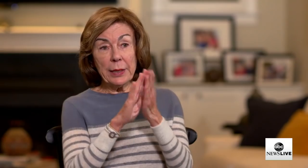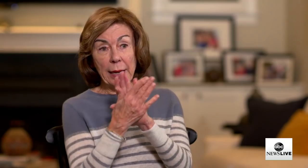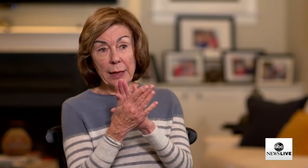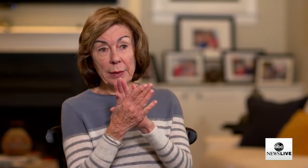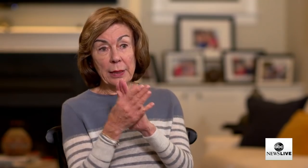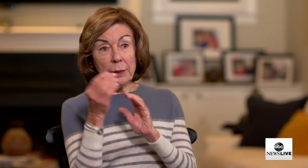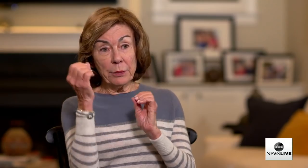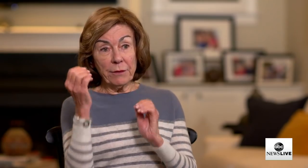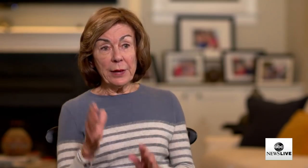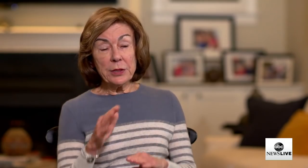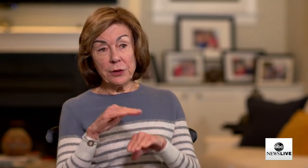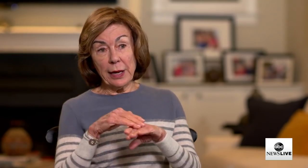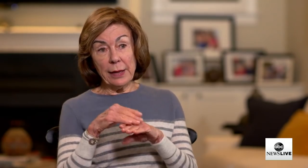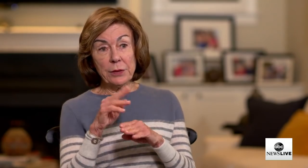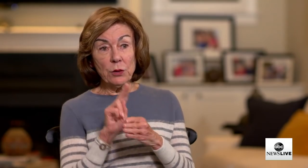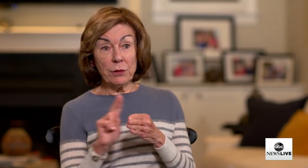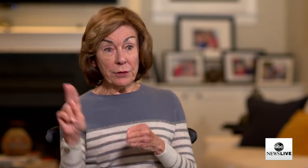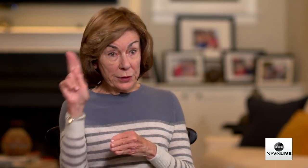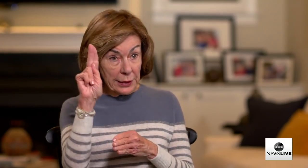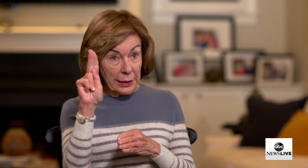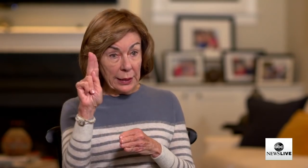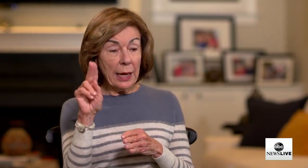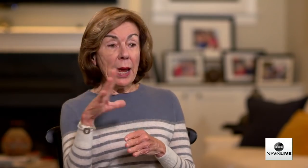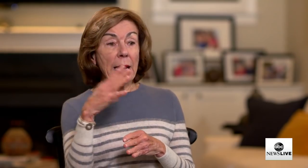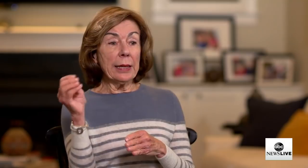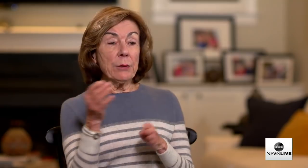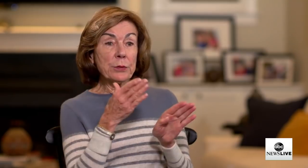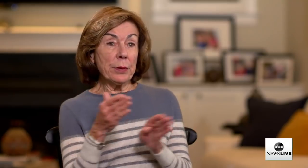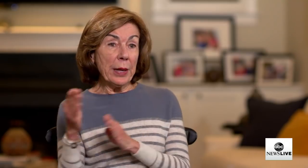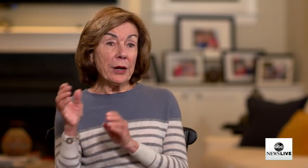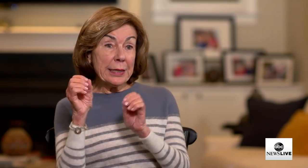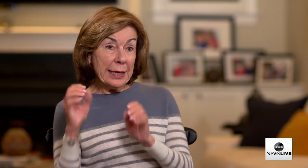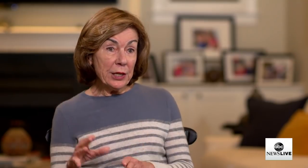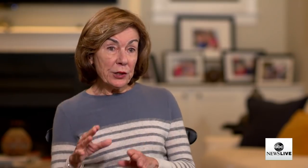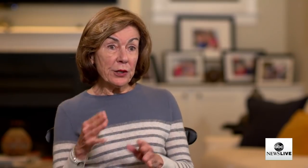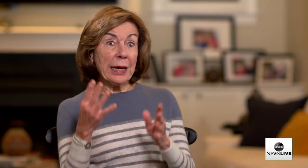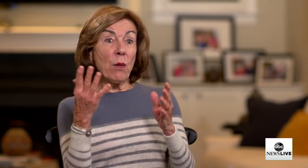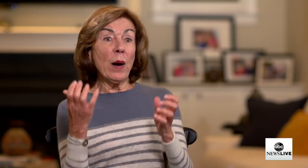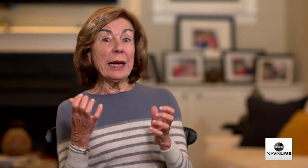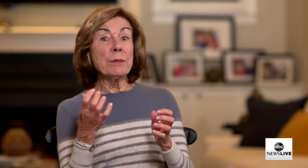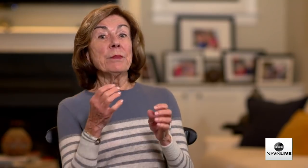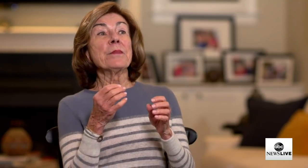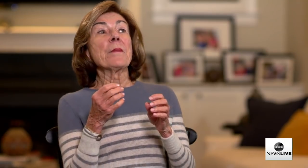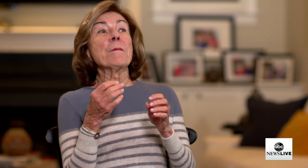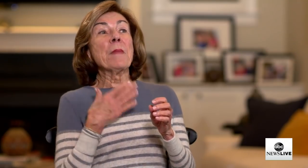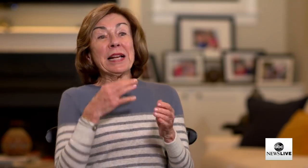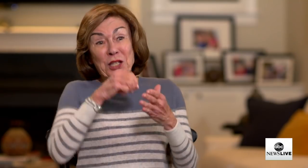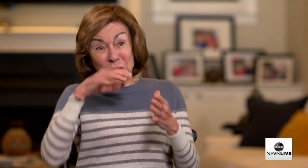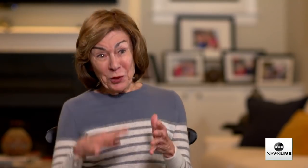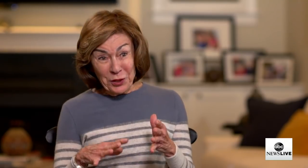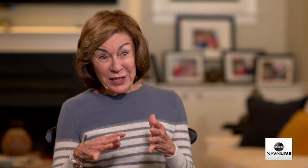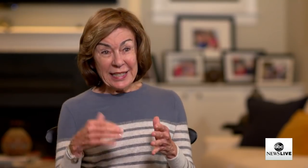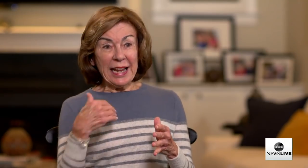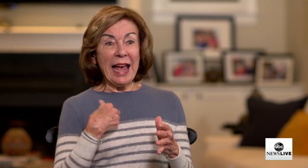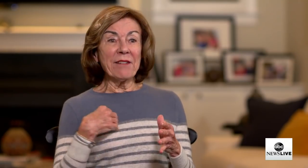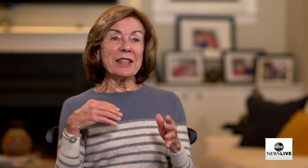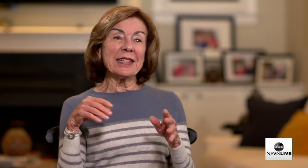became a professor at the university and I was preparing teachers and I wanted my students to have the